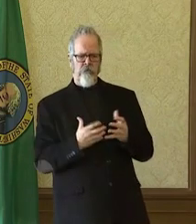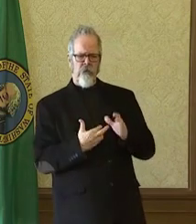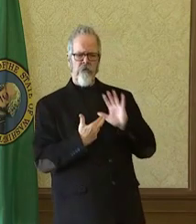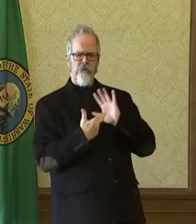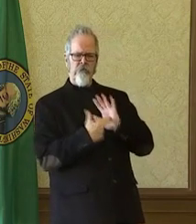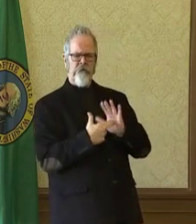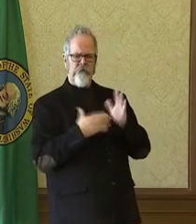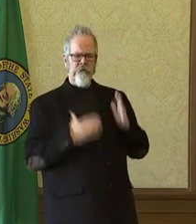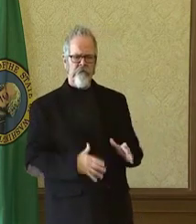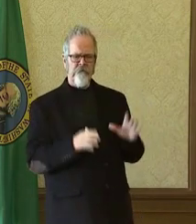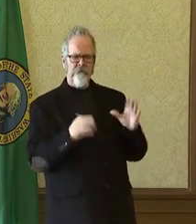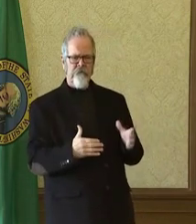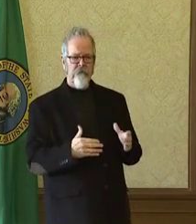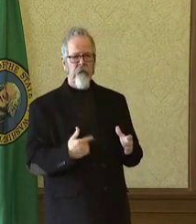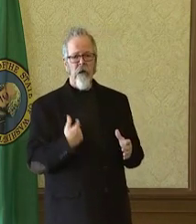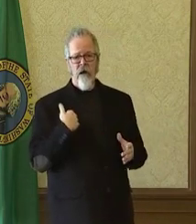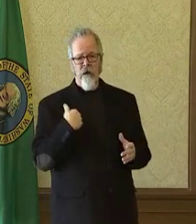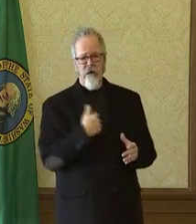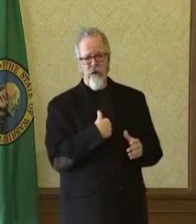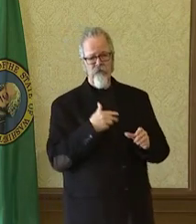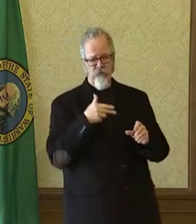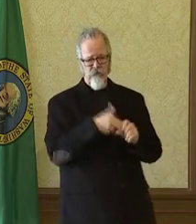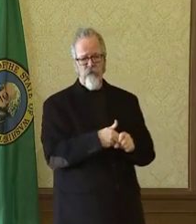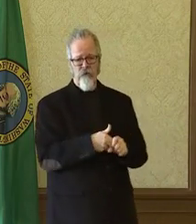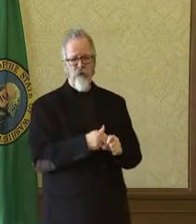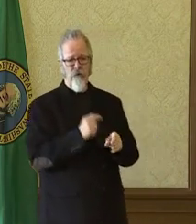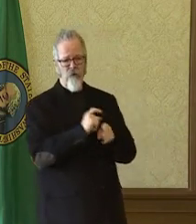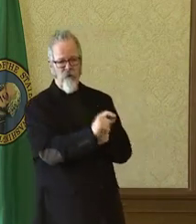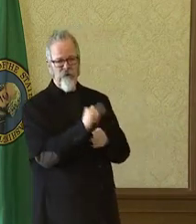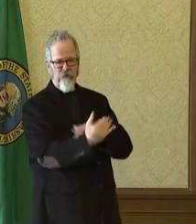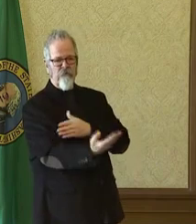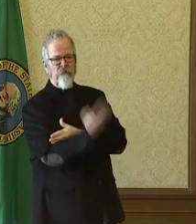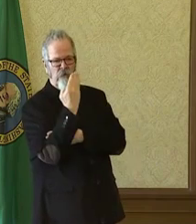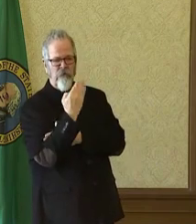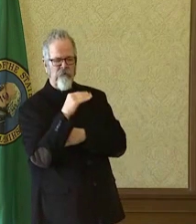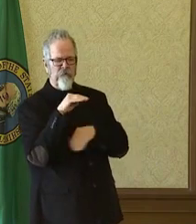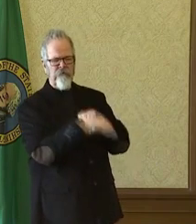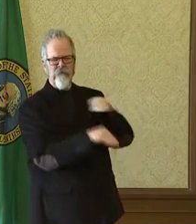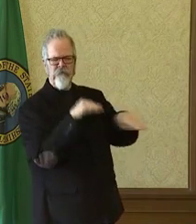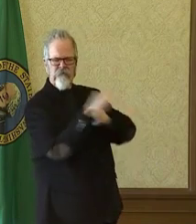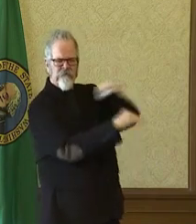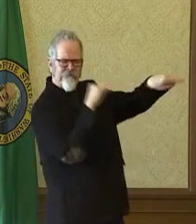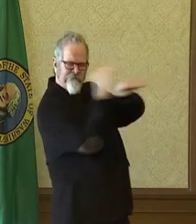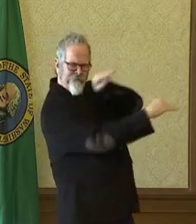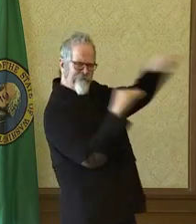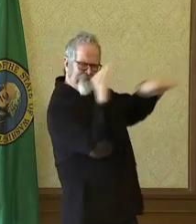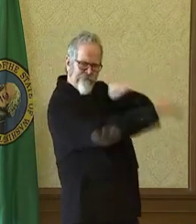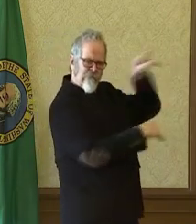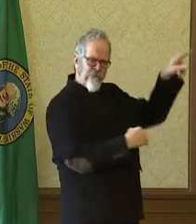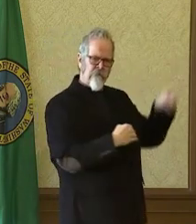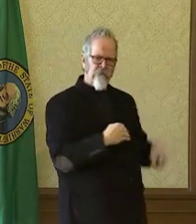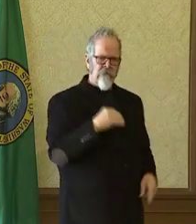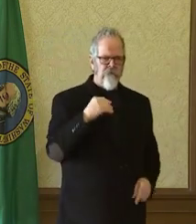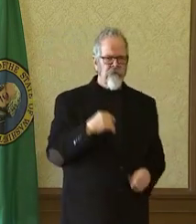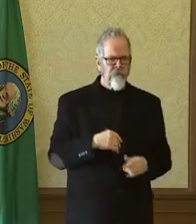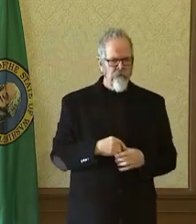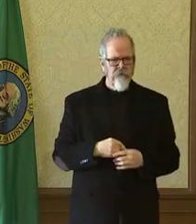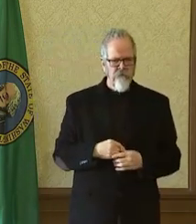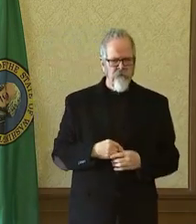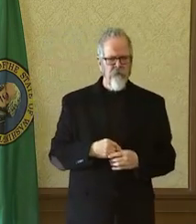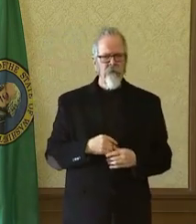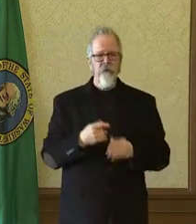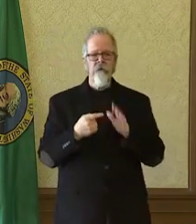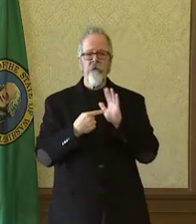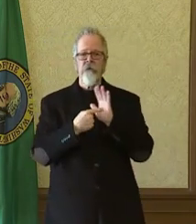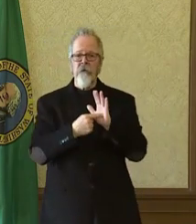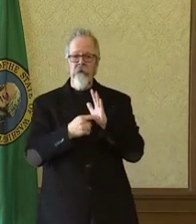this regard. Adam Smith, who's obviously a leader in the armed services community in the House, has urged the administration to move